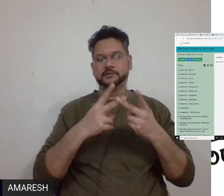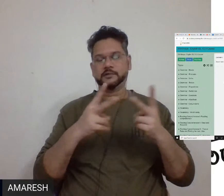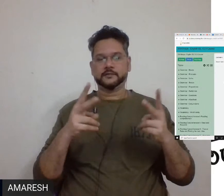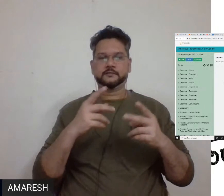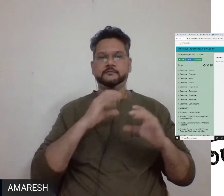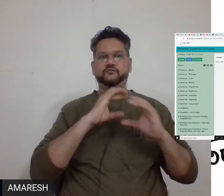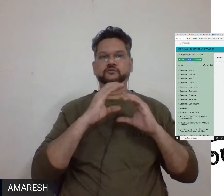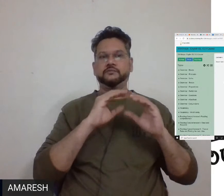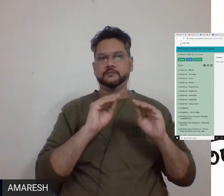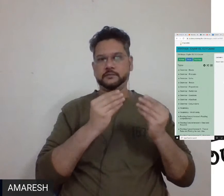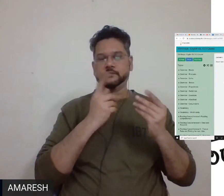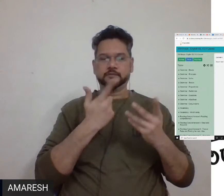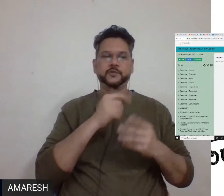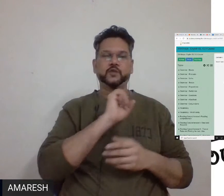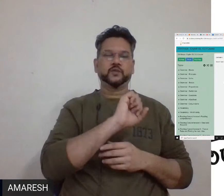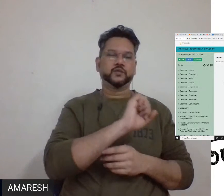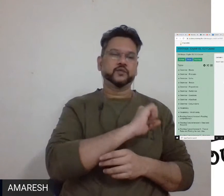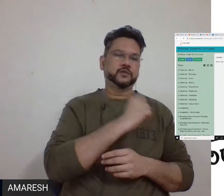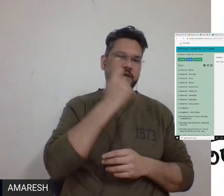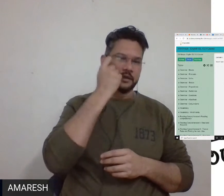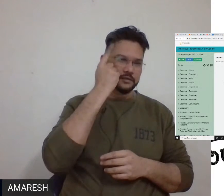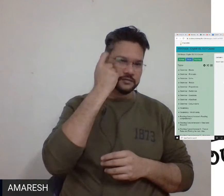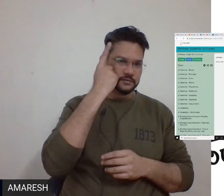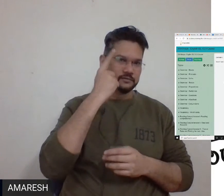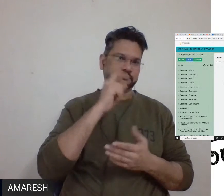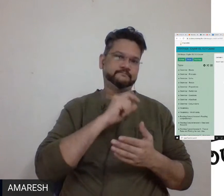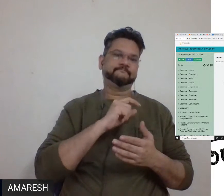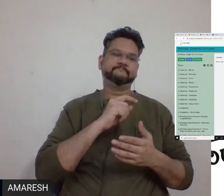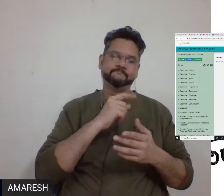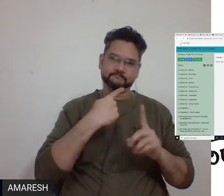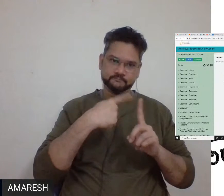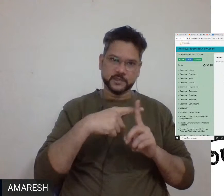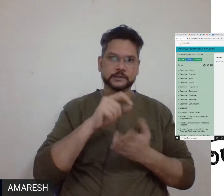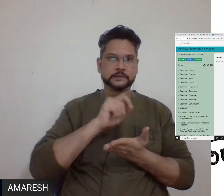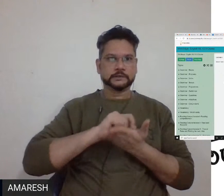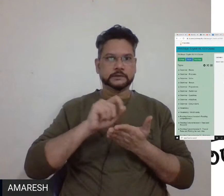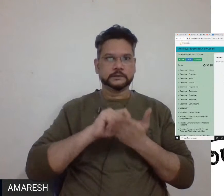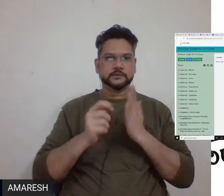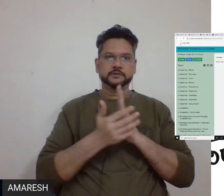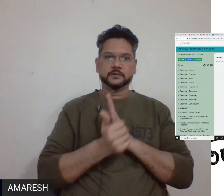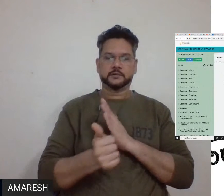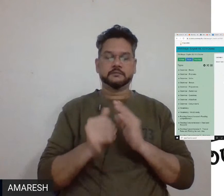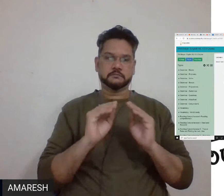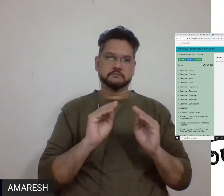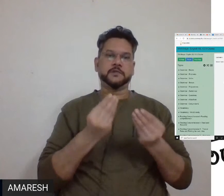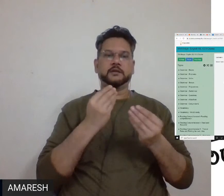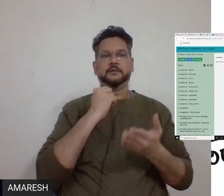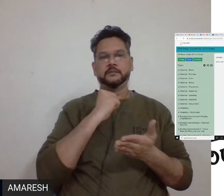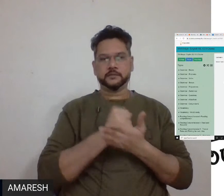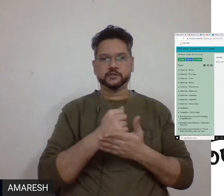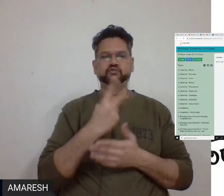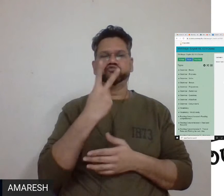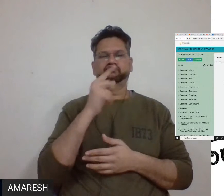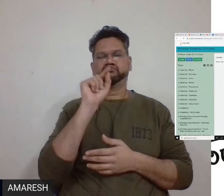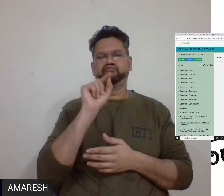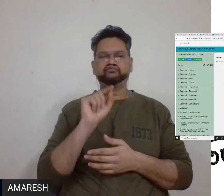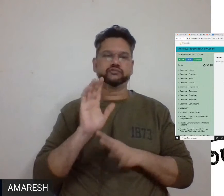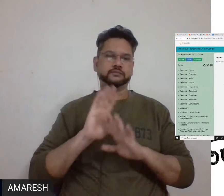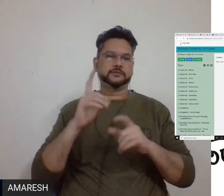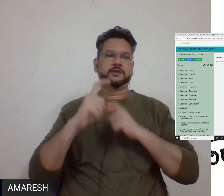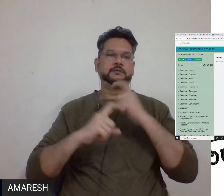skill should be very good, and the written skills should be very good. These are the two things that they look for, right?